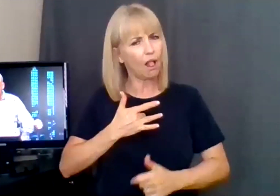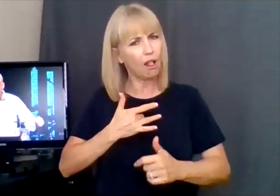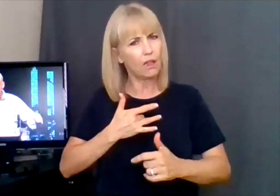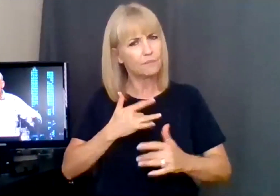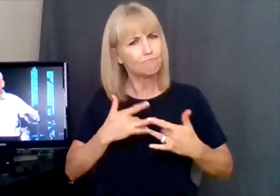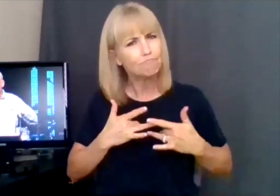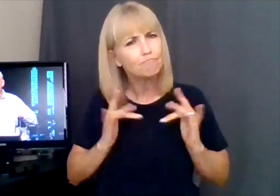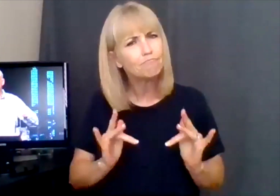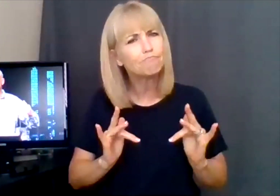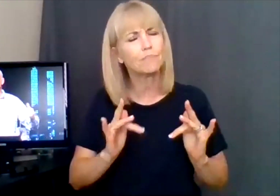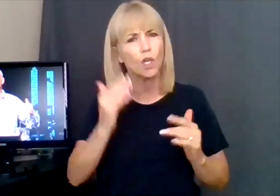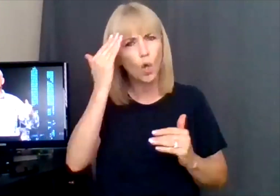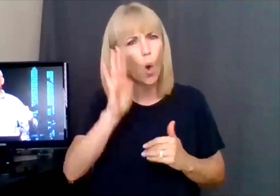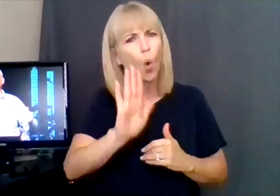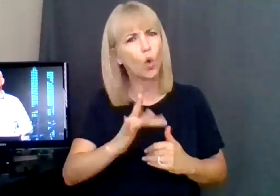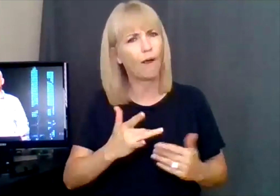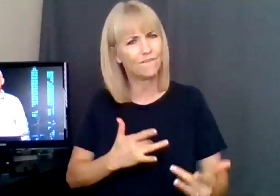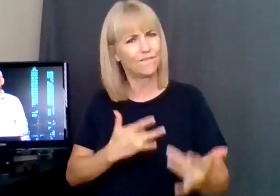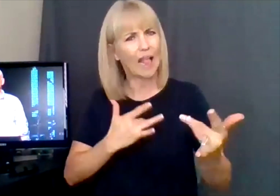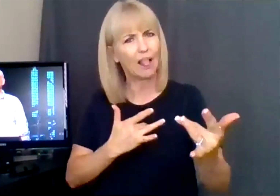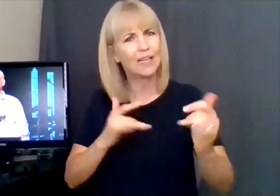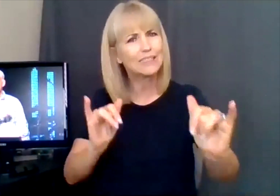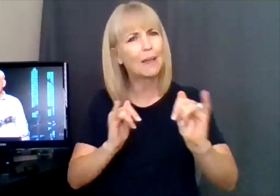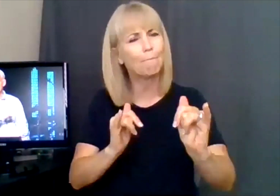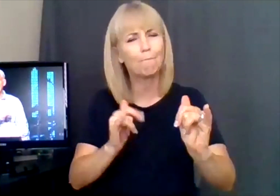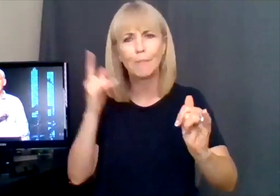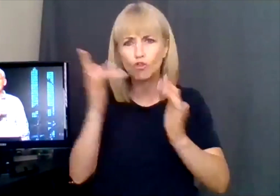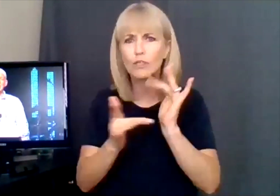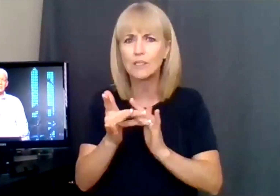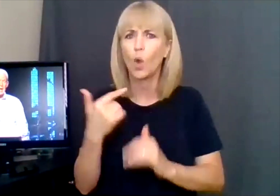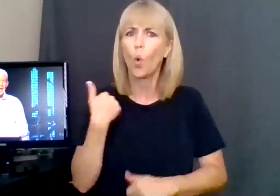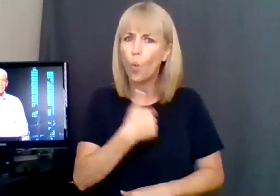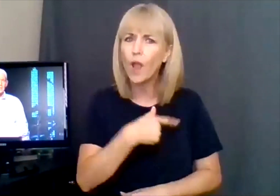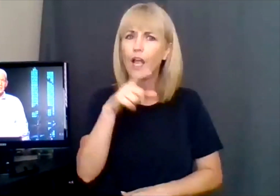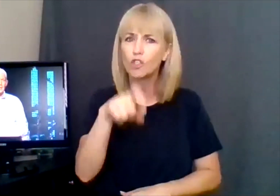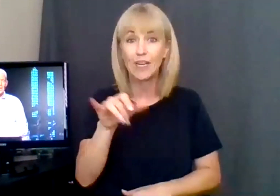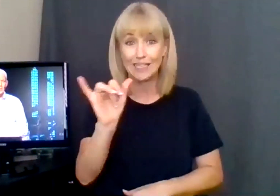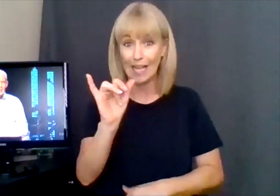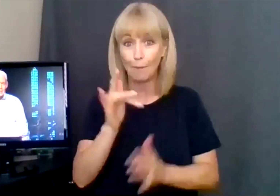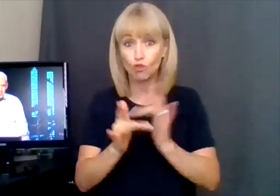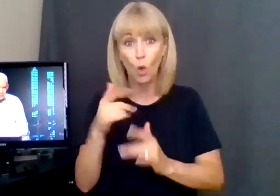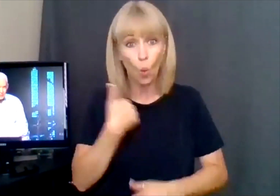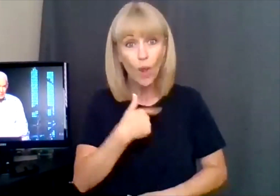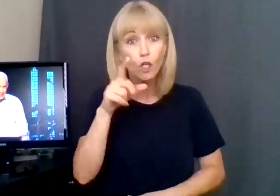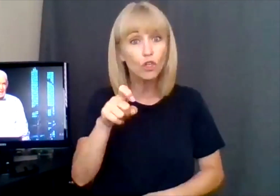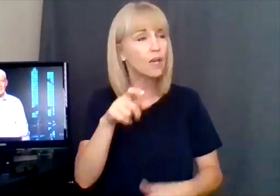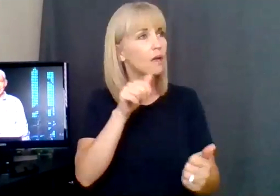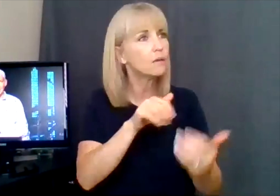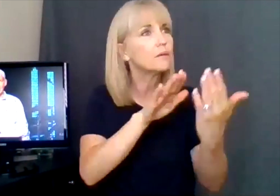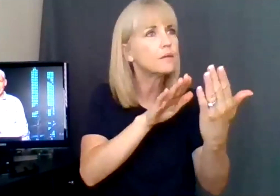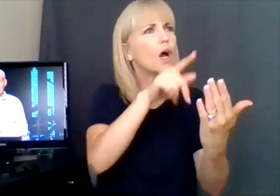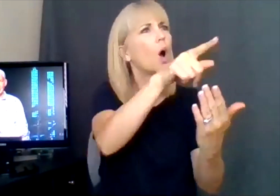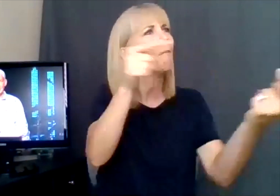moment of the pain all around us, we as followers of Jesus need to do as he did. And we need to stop, and we need to feel the